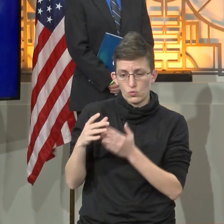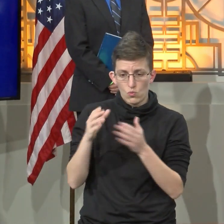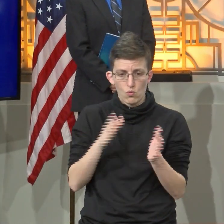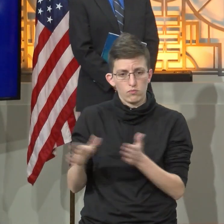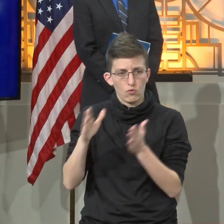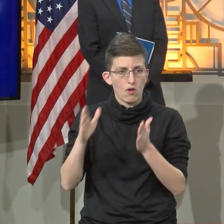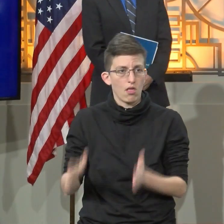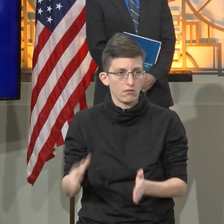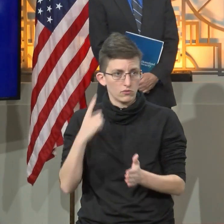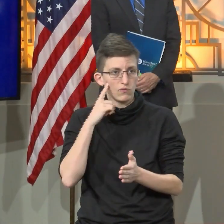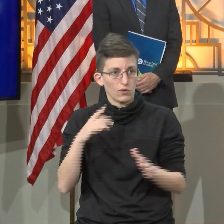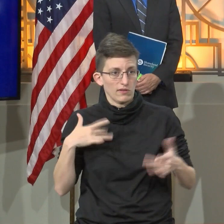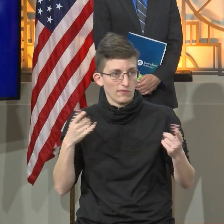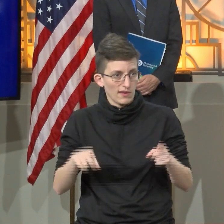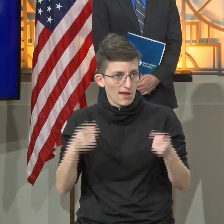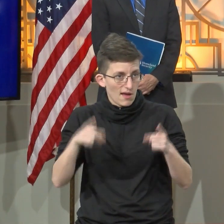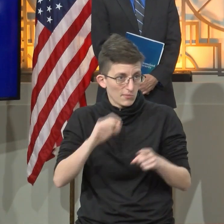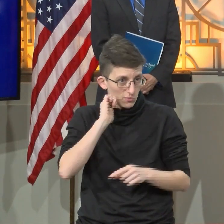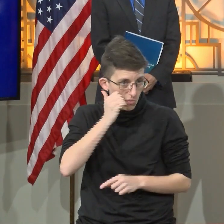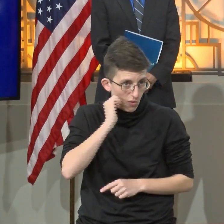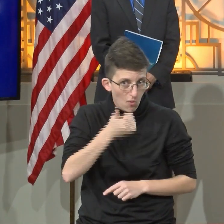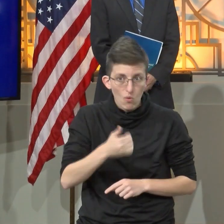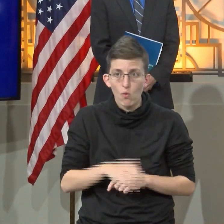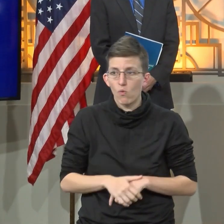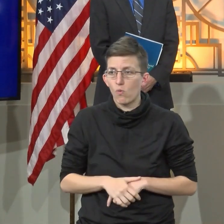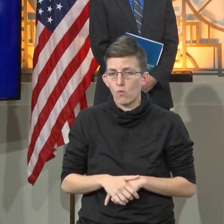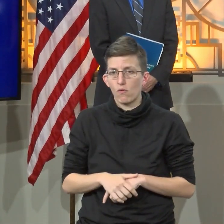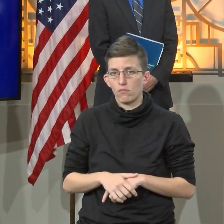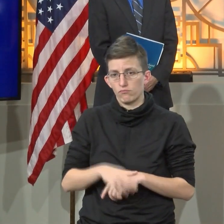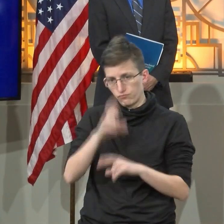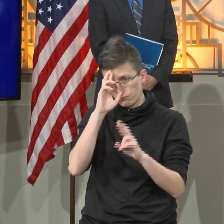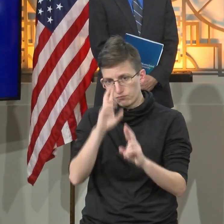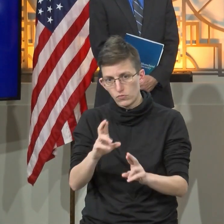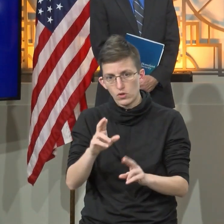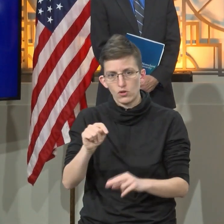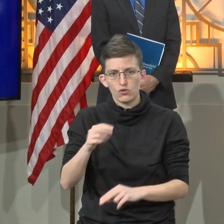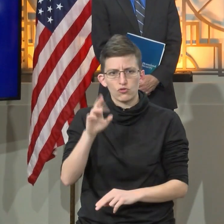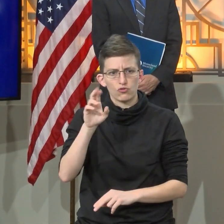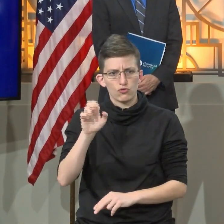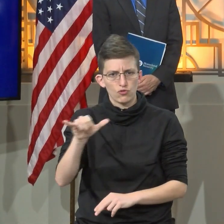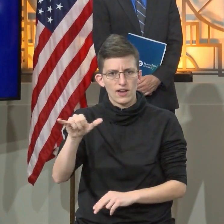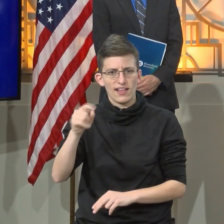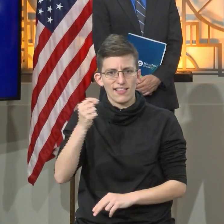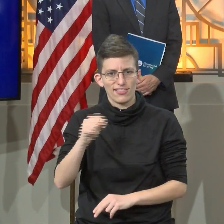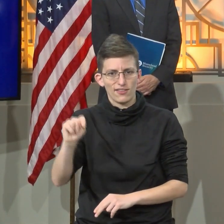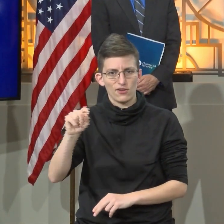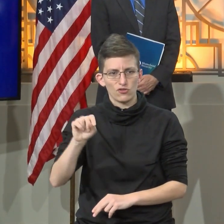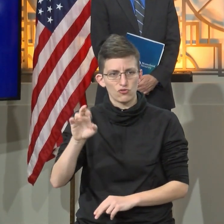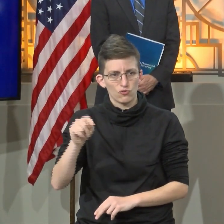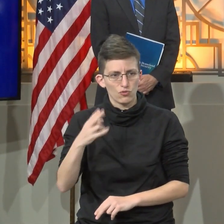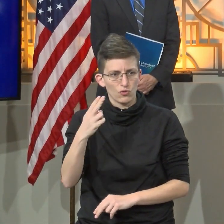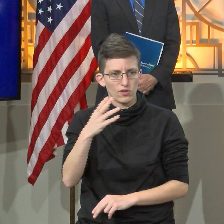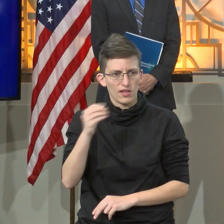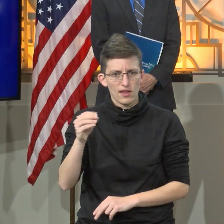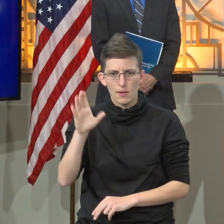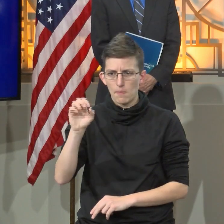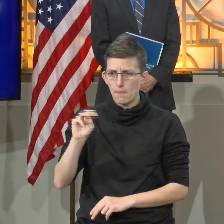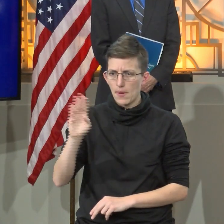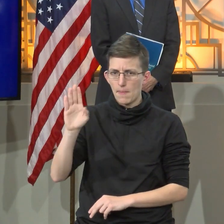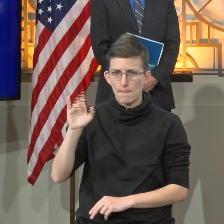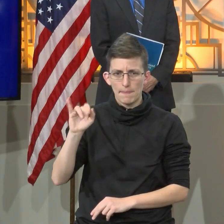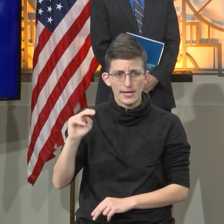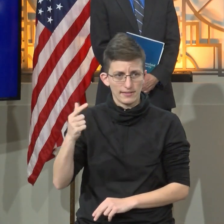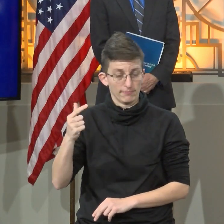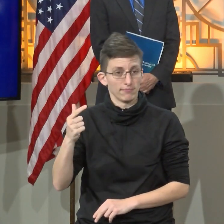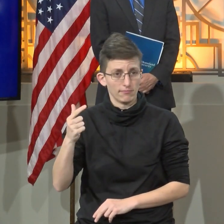taking place on tomorrow. Don't want to take anything away from them. Trey the Truth, Bumby. These are two individuals from this city